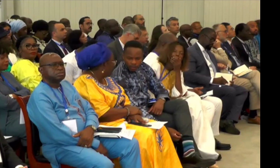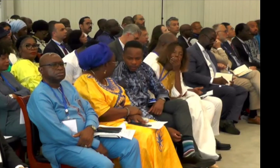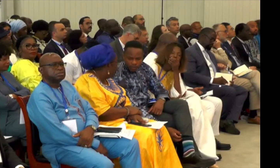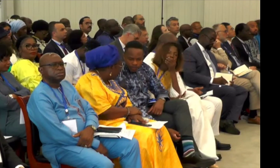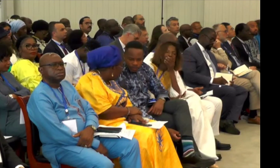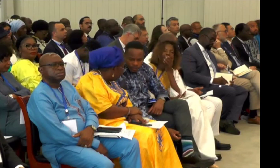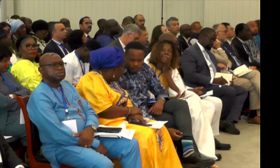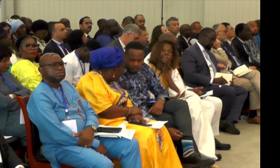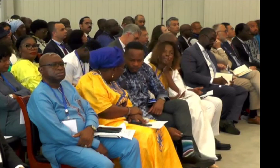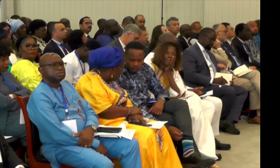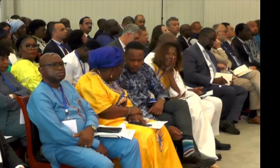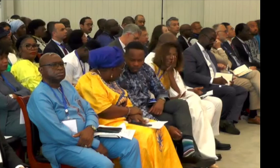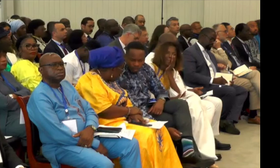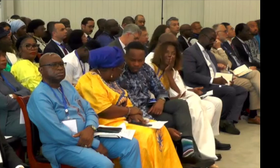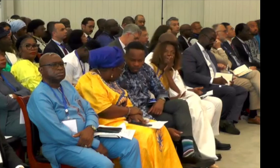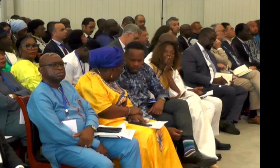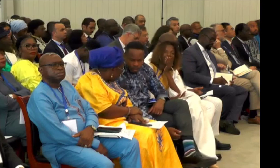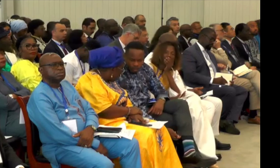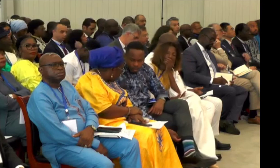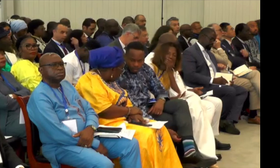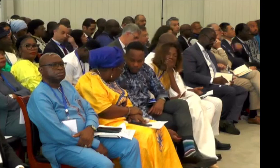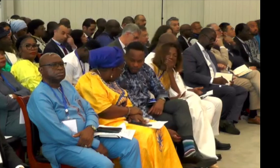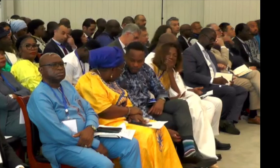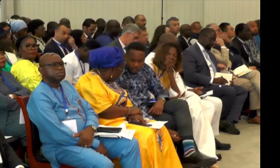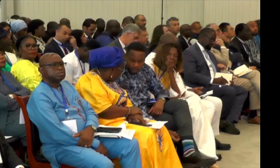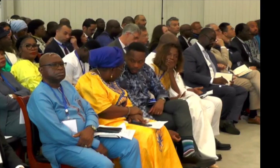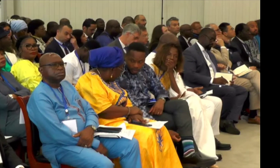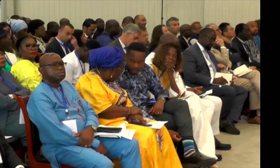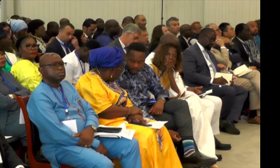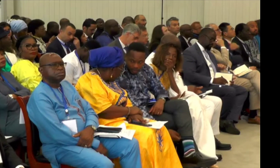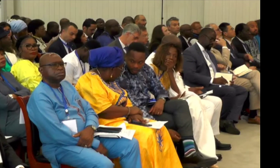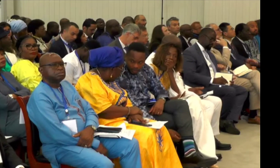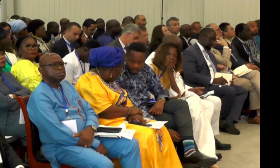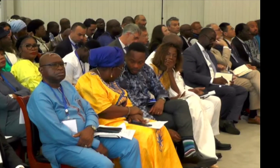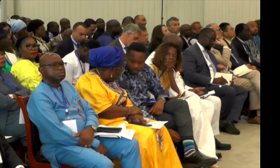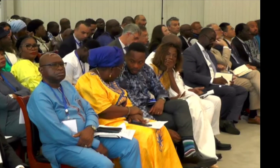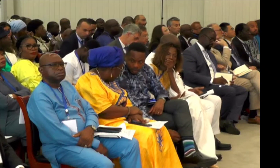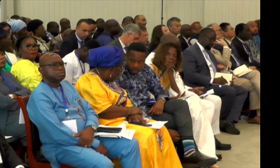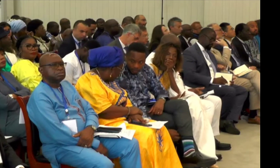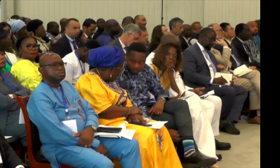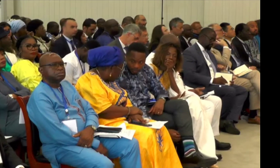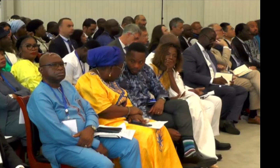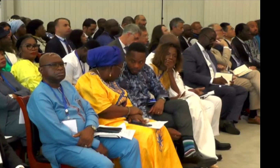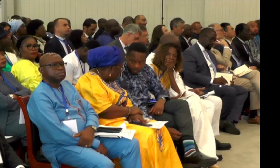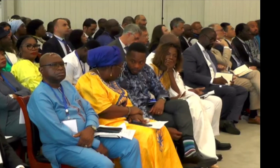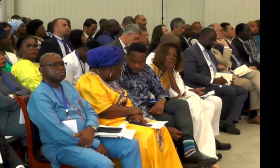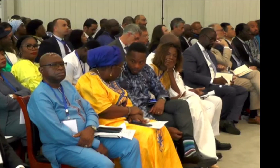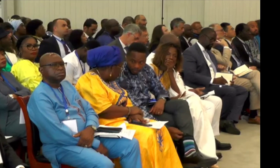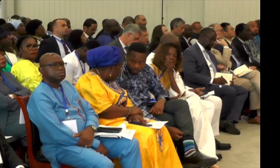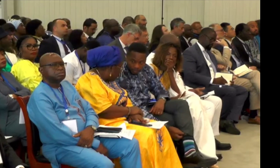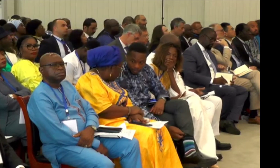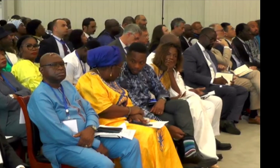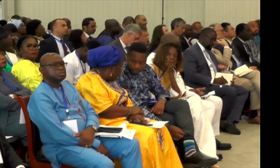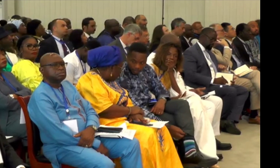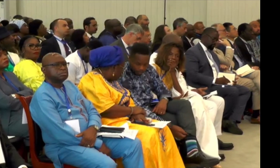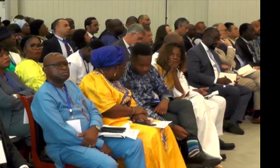One, that this is not only Africa's burden.